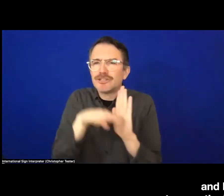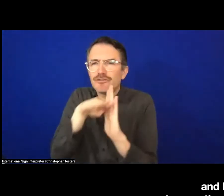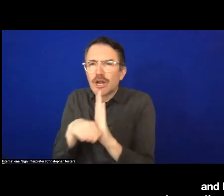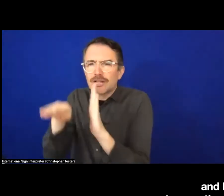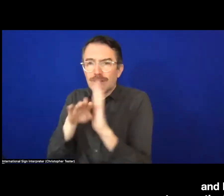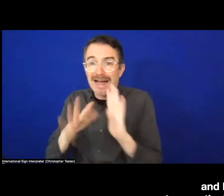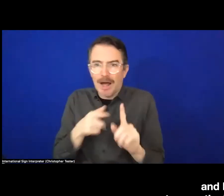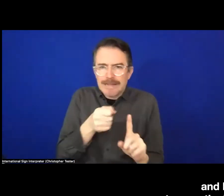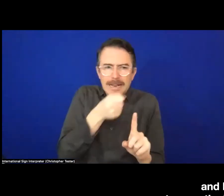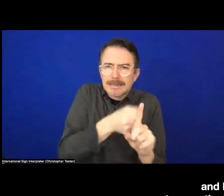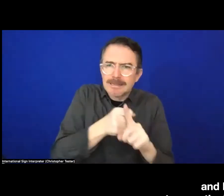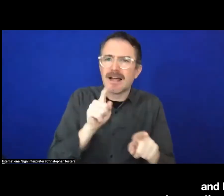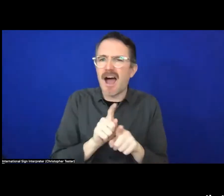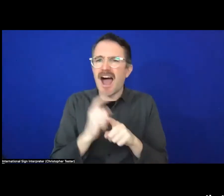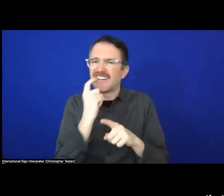pass the Mental Health Act